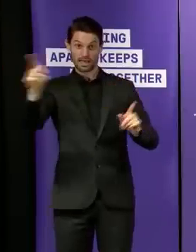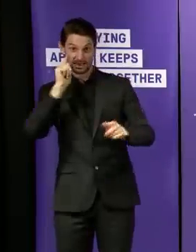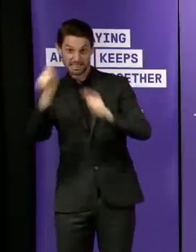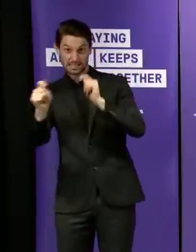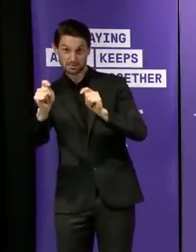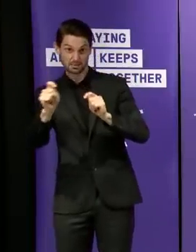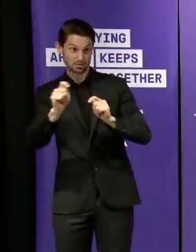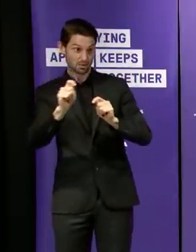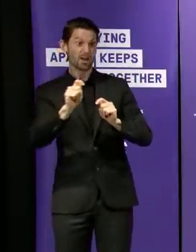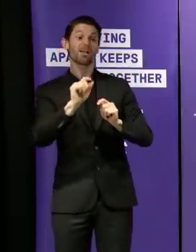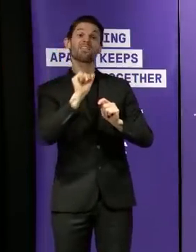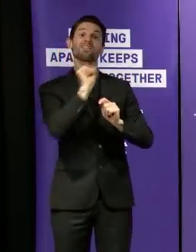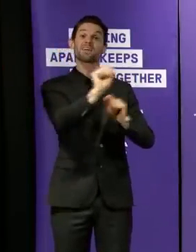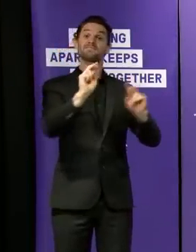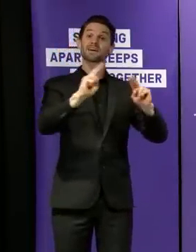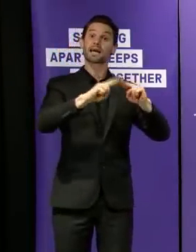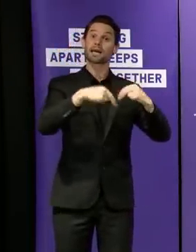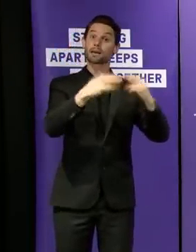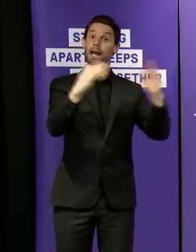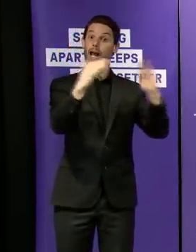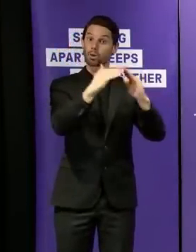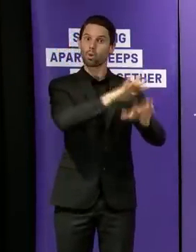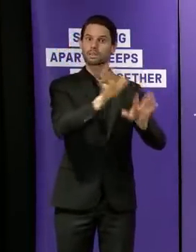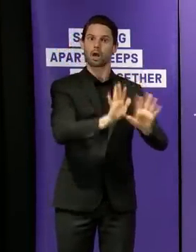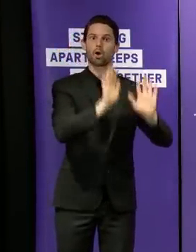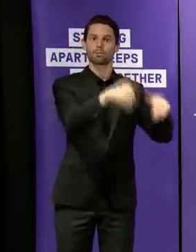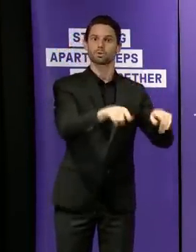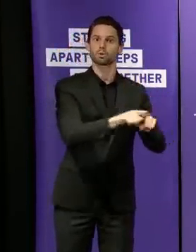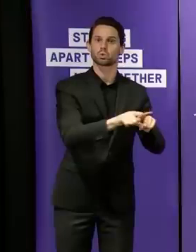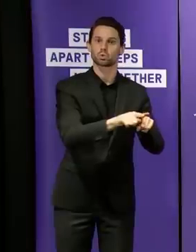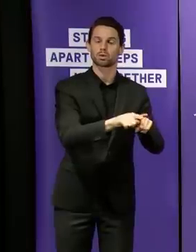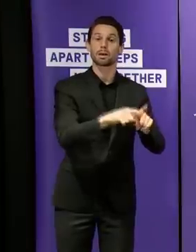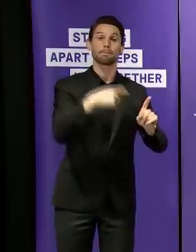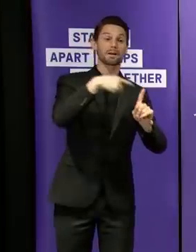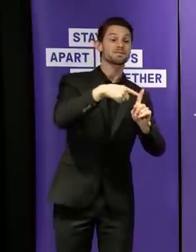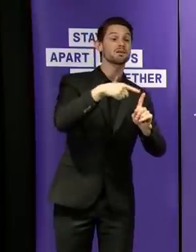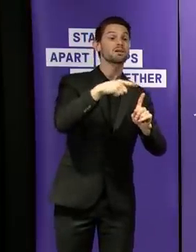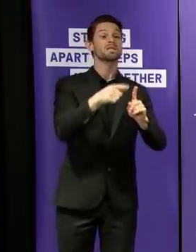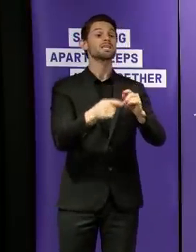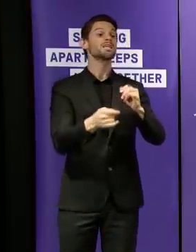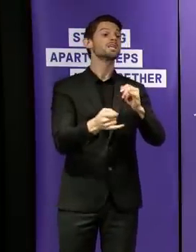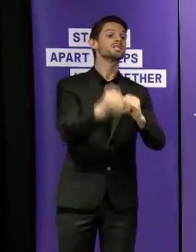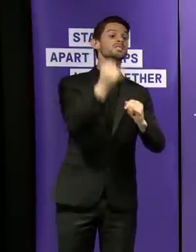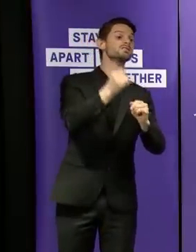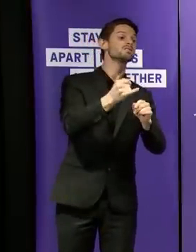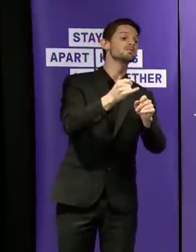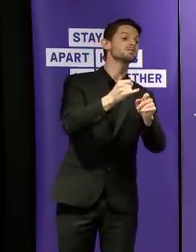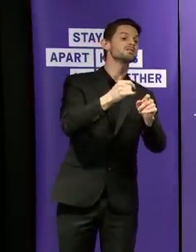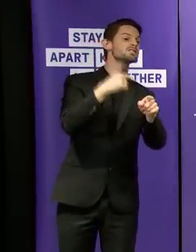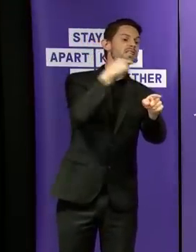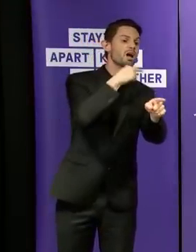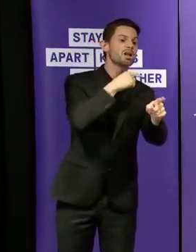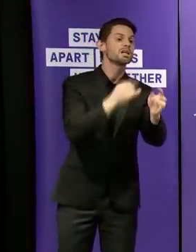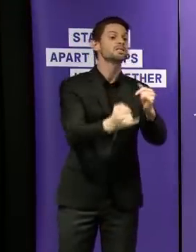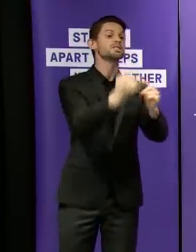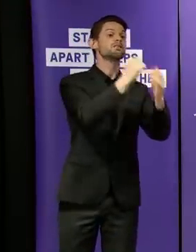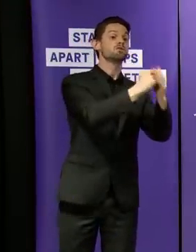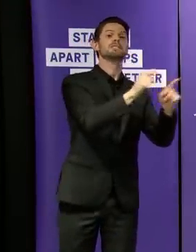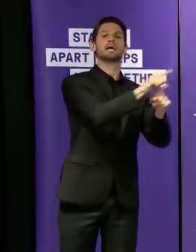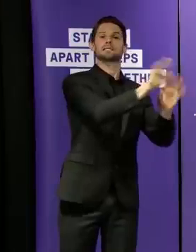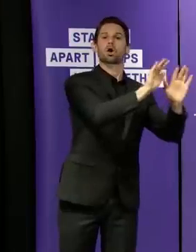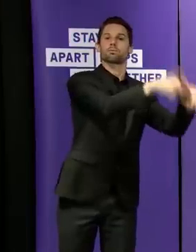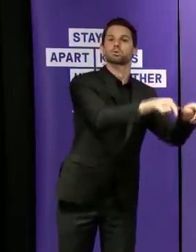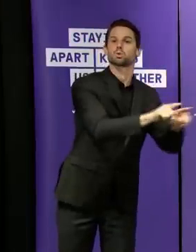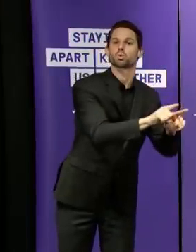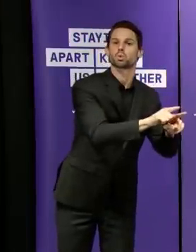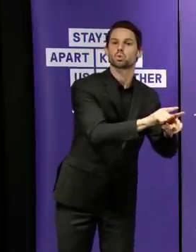their household isolated, but because of the wildly infectious nature of the virus, the other 4 members in the family got it. Those 5 cases are